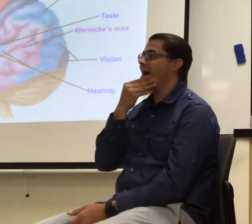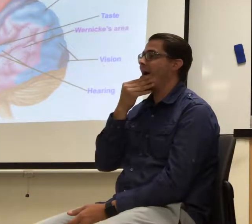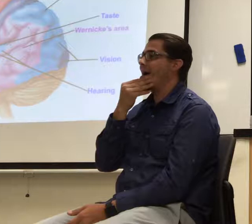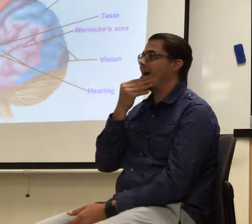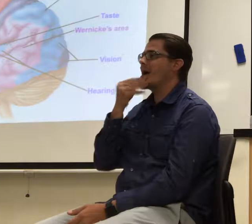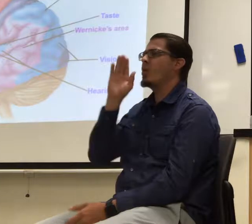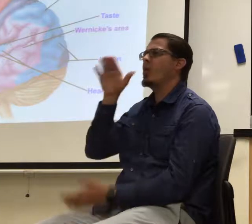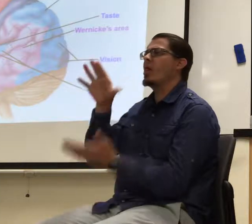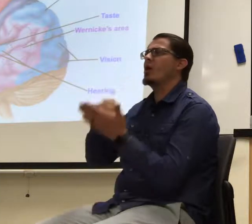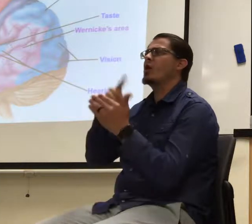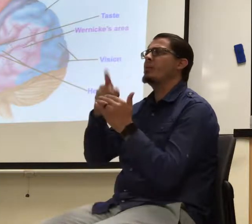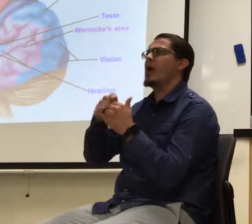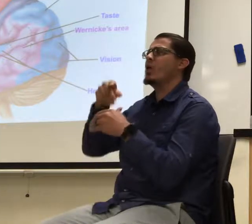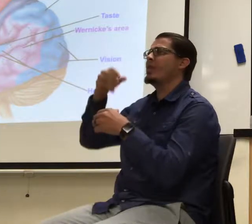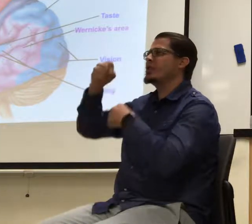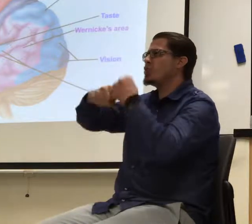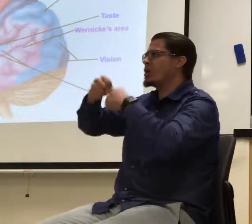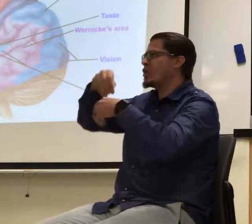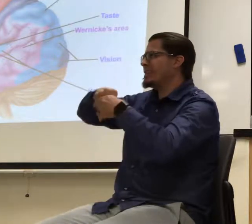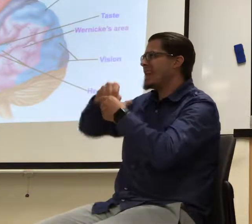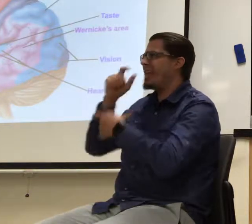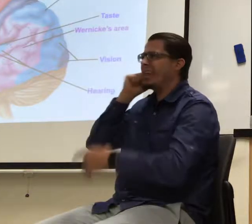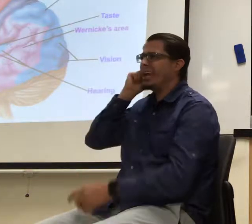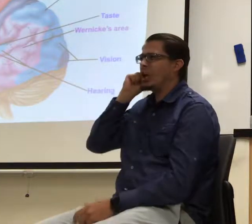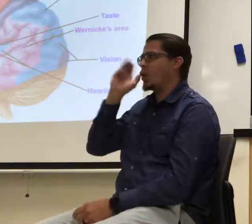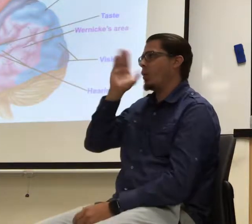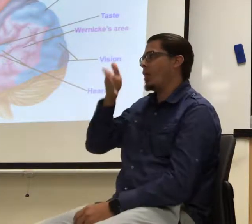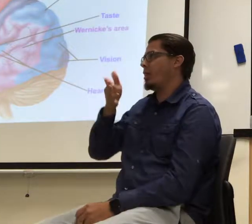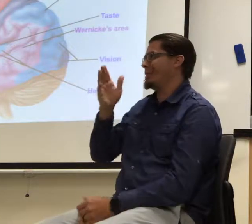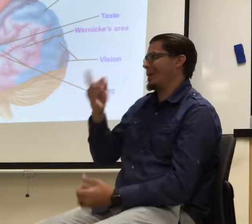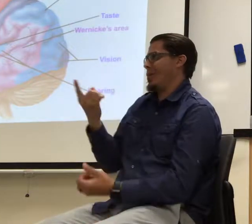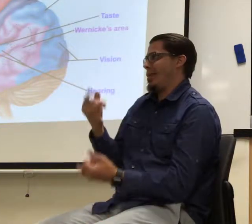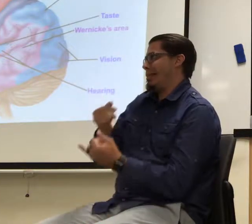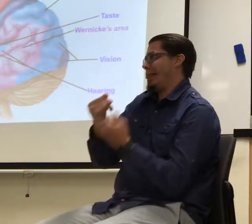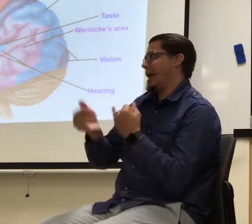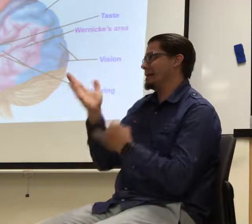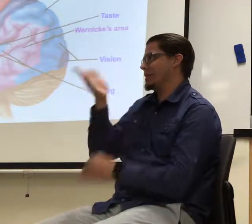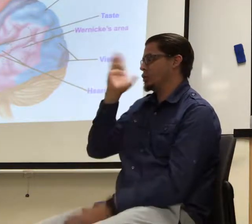We'll learn about the inner ear structure. That's like one of the last lectures.